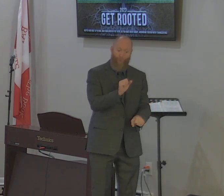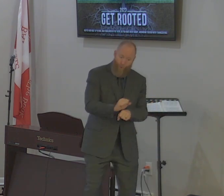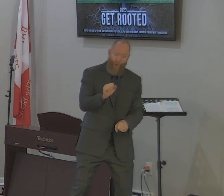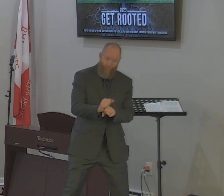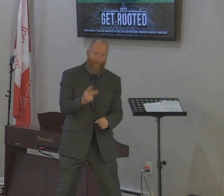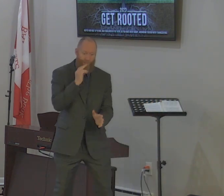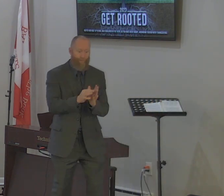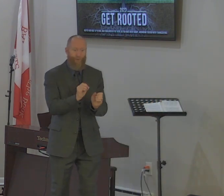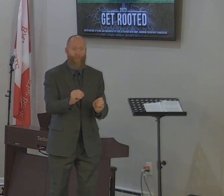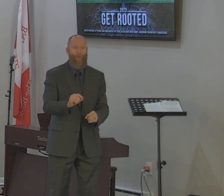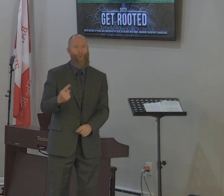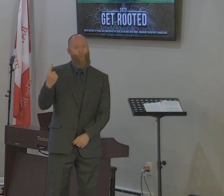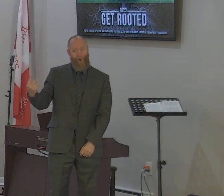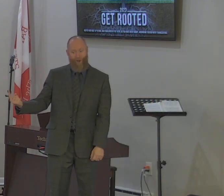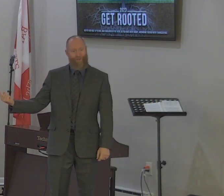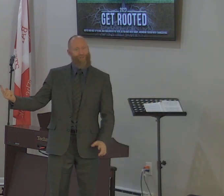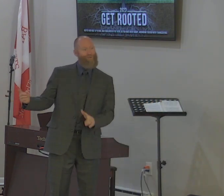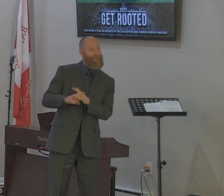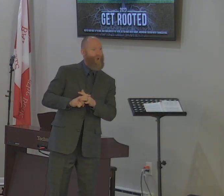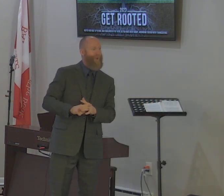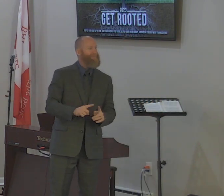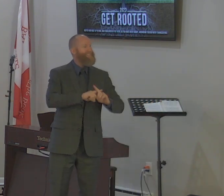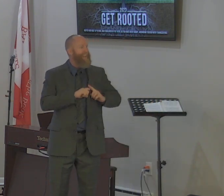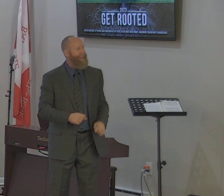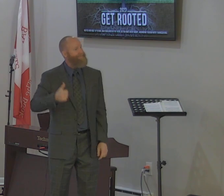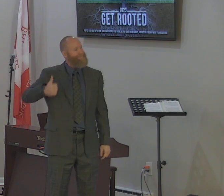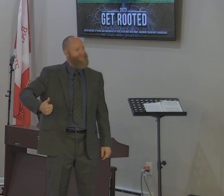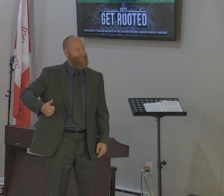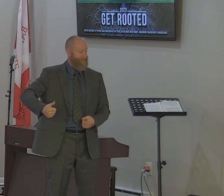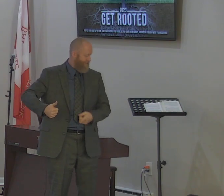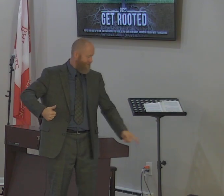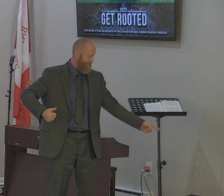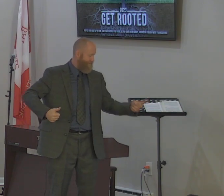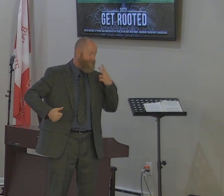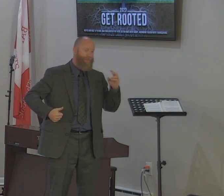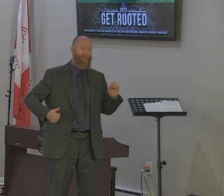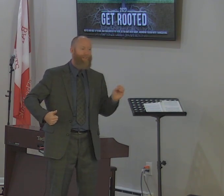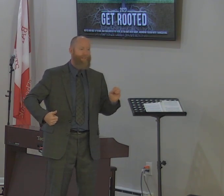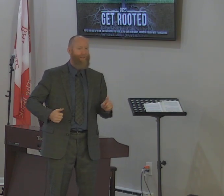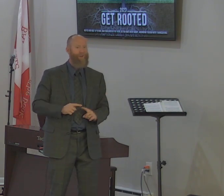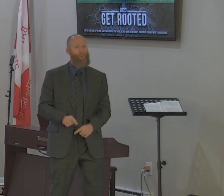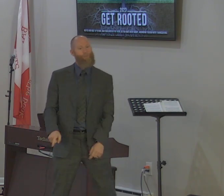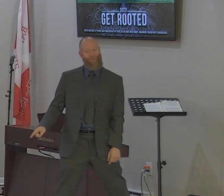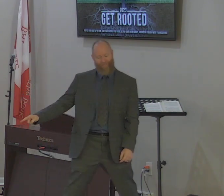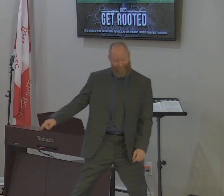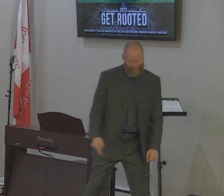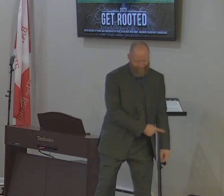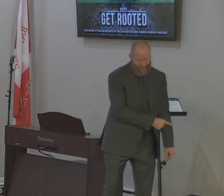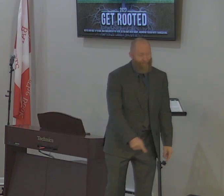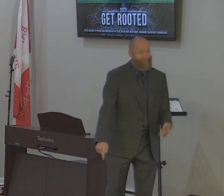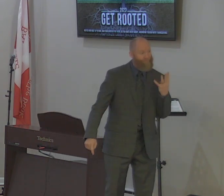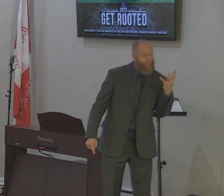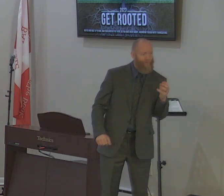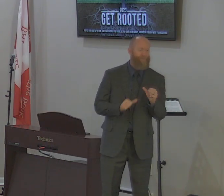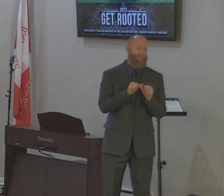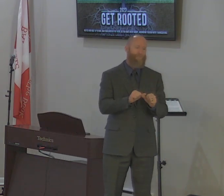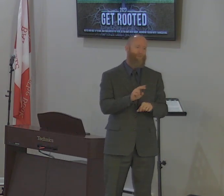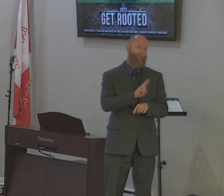you're not being used of God. Does not mean that your faith is in vain. Does not mean that God's not using you.